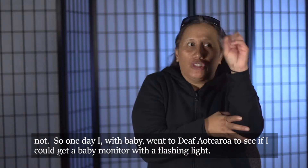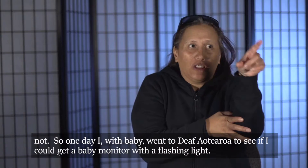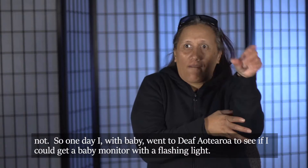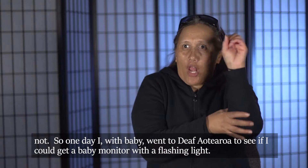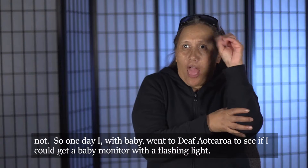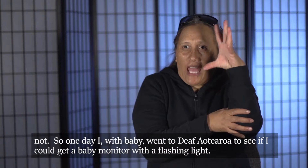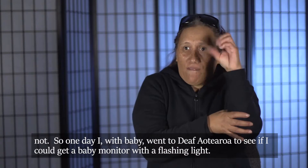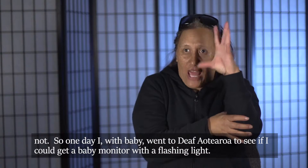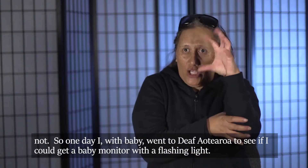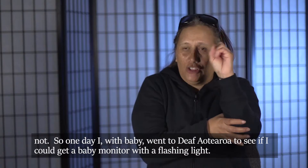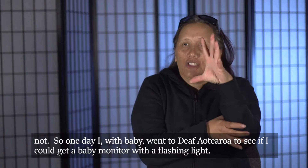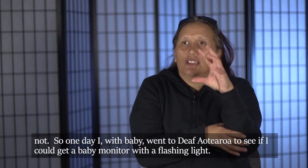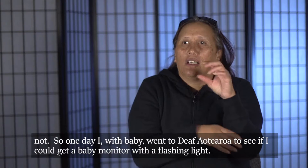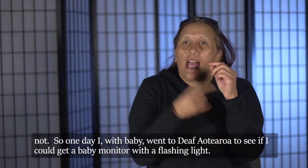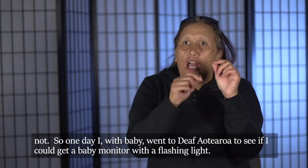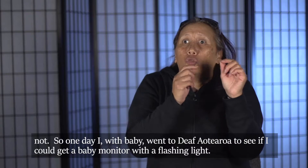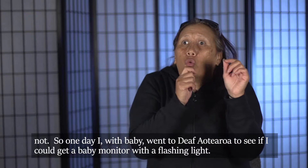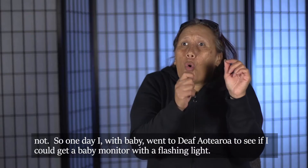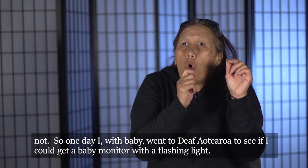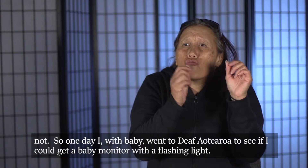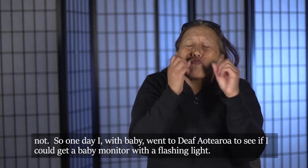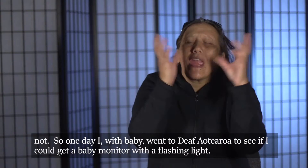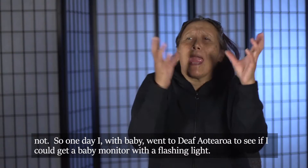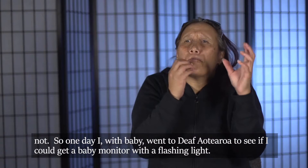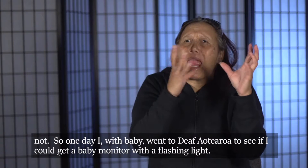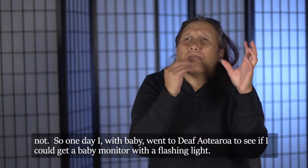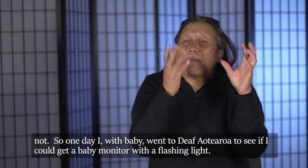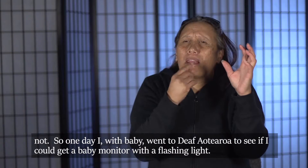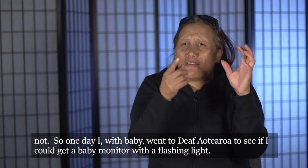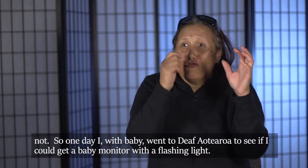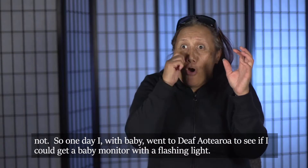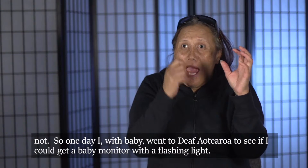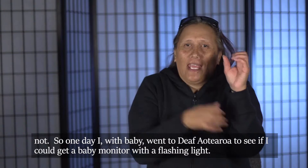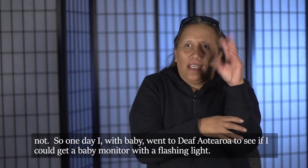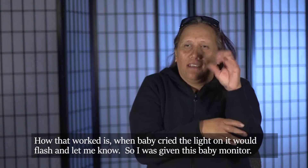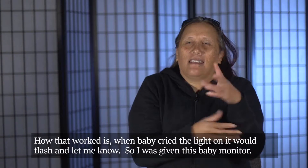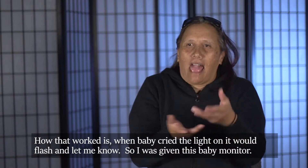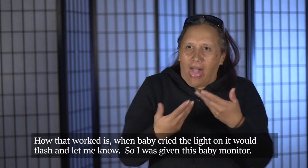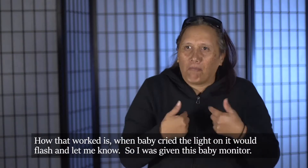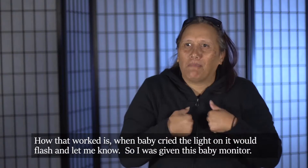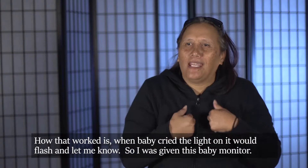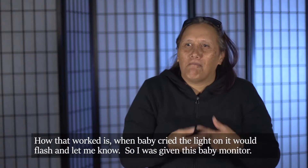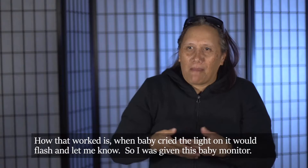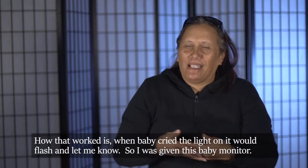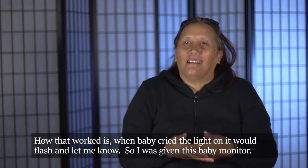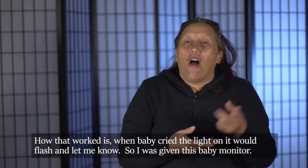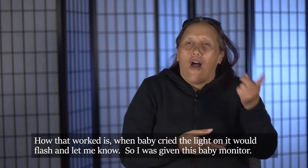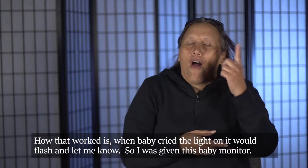get a baby monitor with a flashing light. How that worked is when